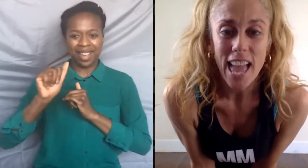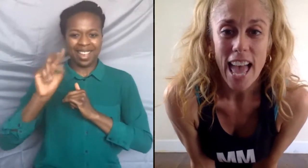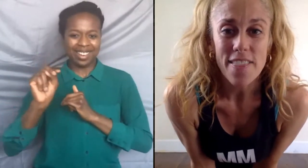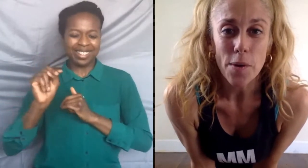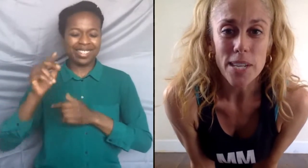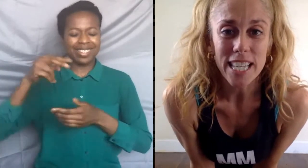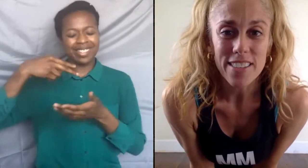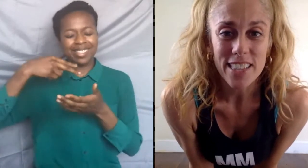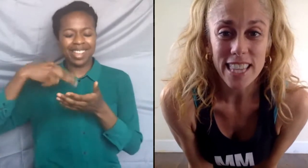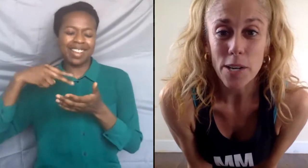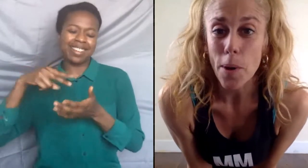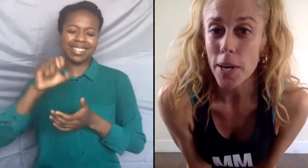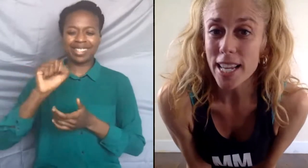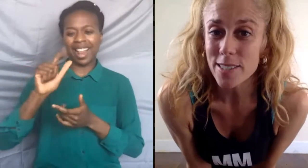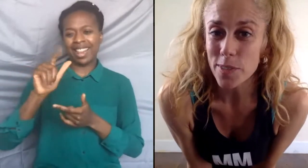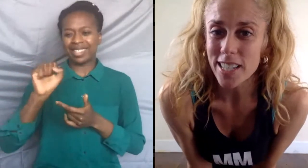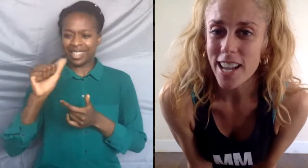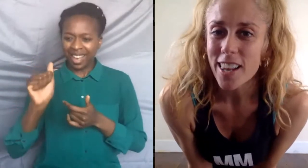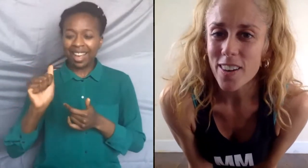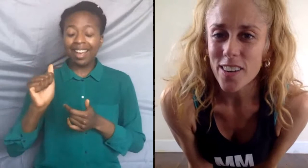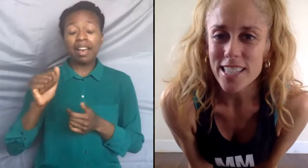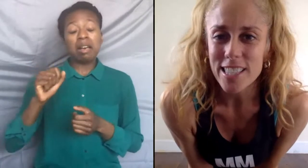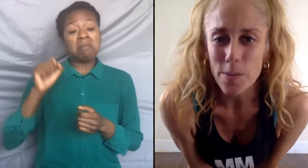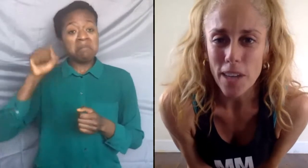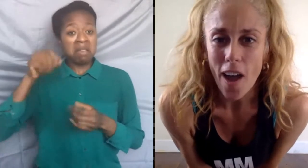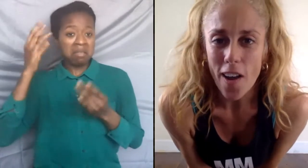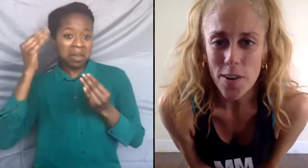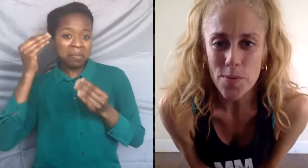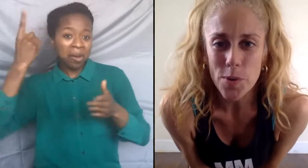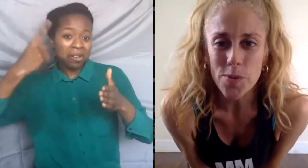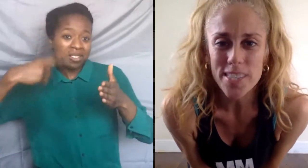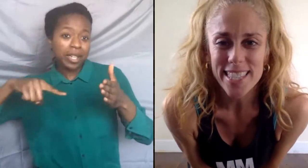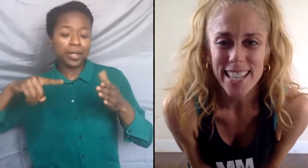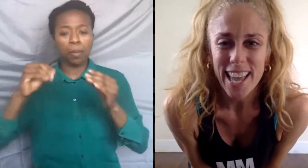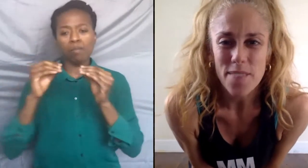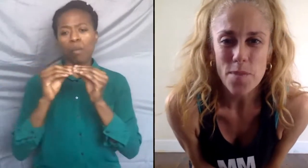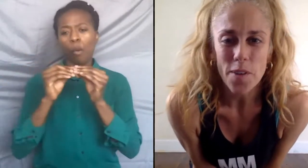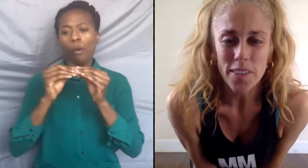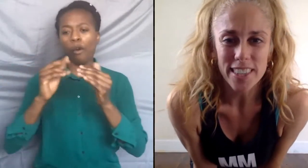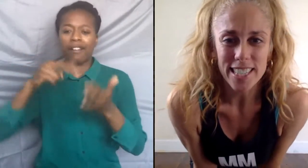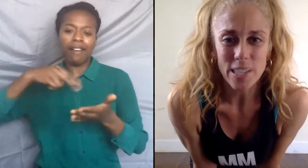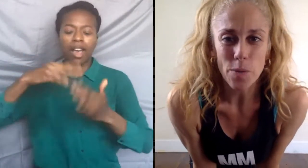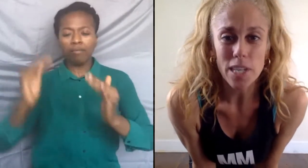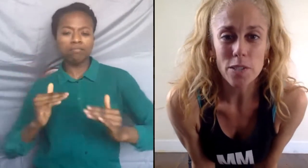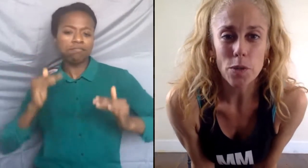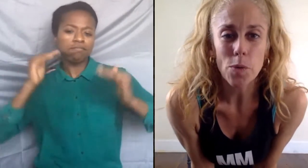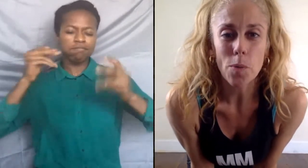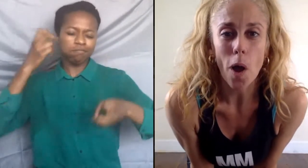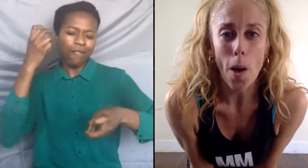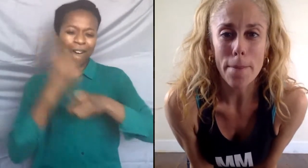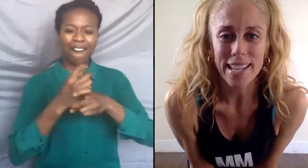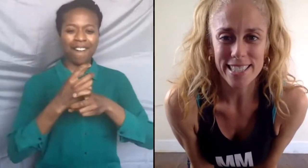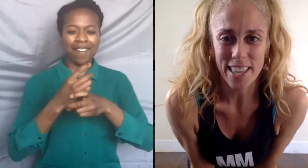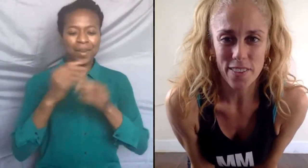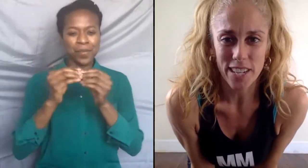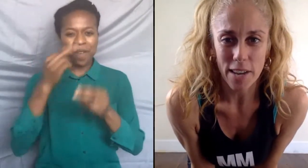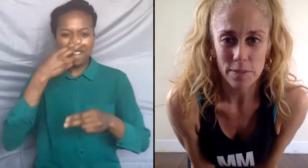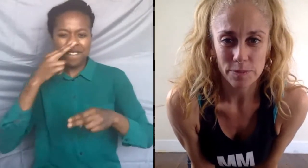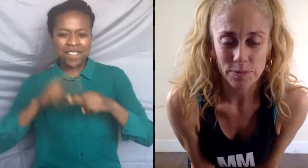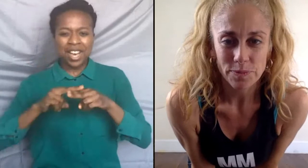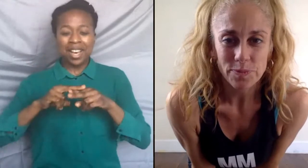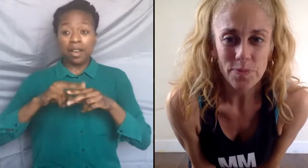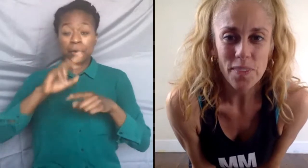together and that we can even think about next week learning some harder moves and more fun things that we can do when we're all back together